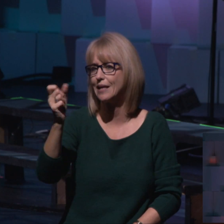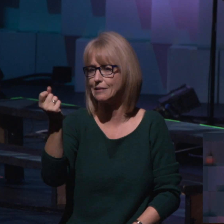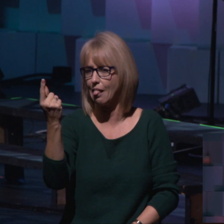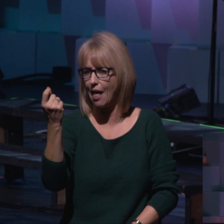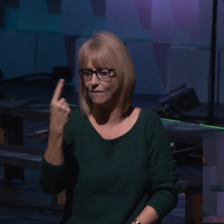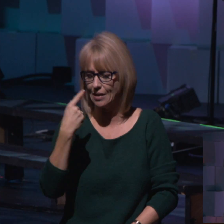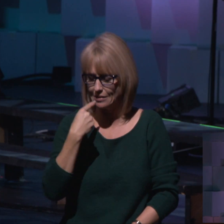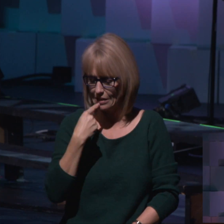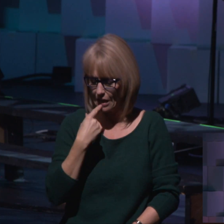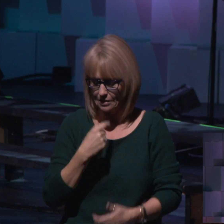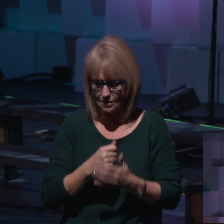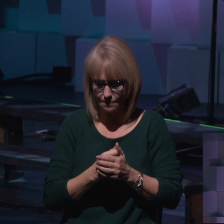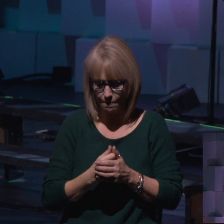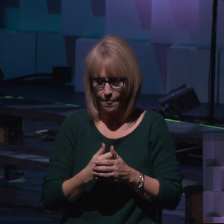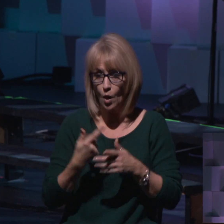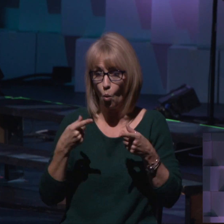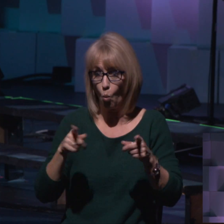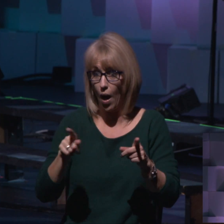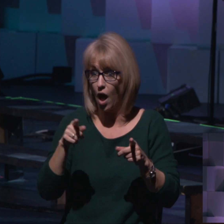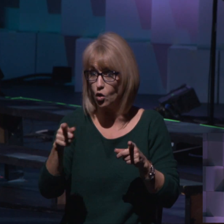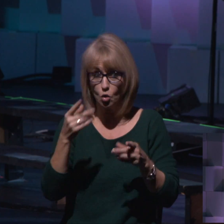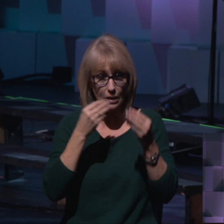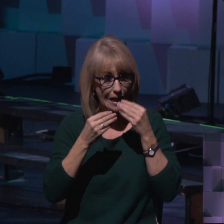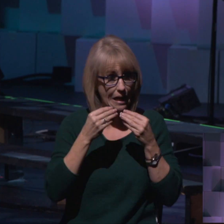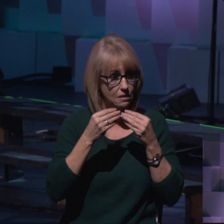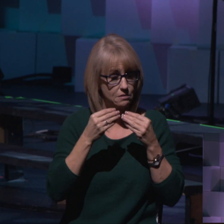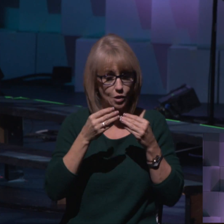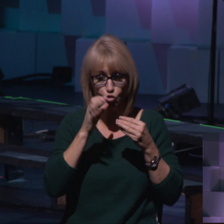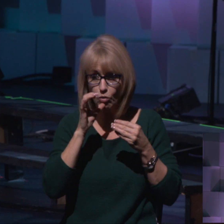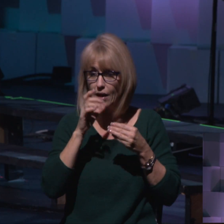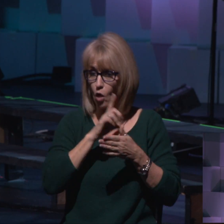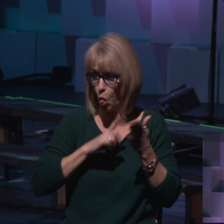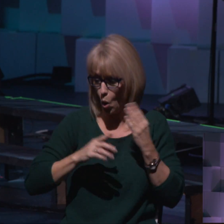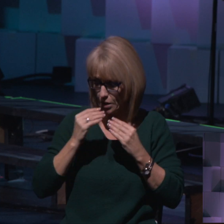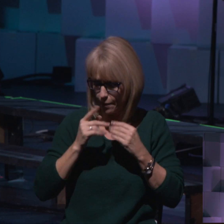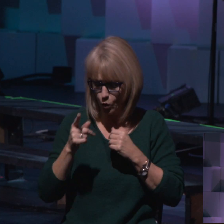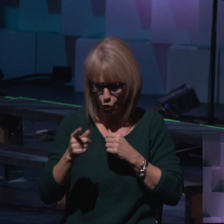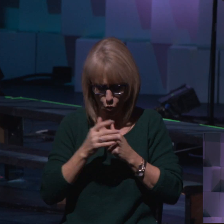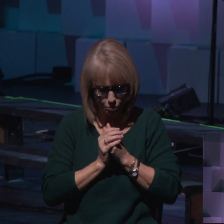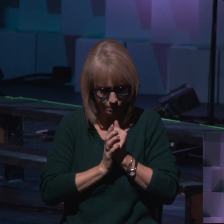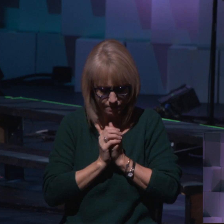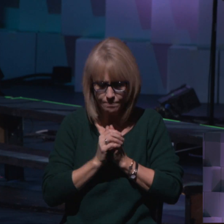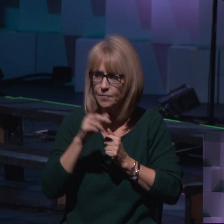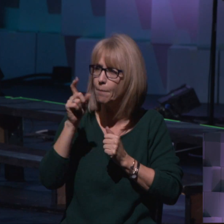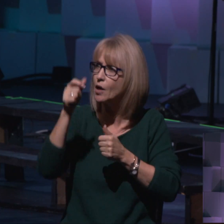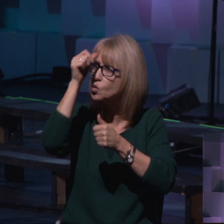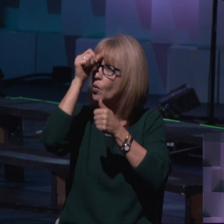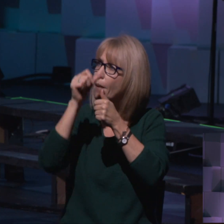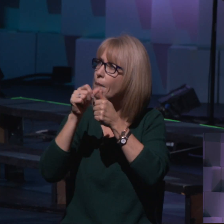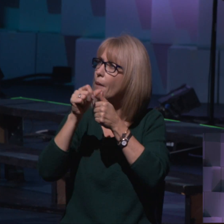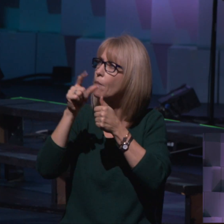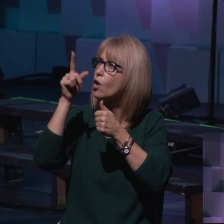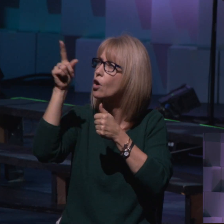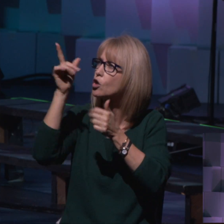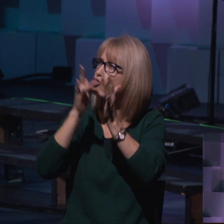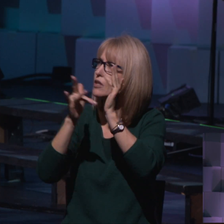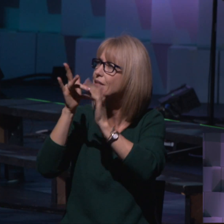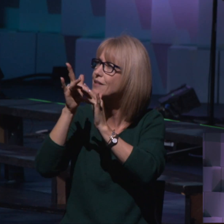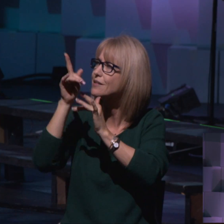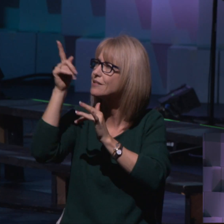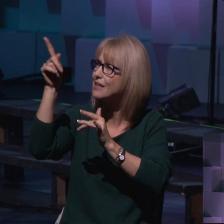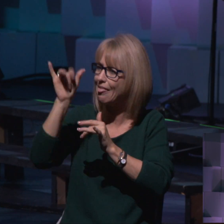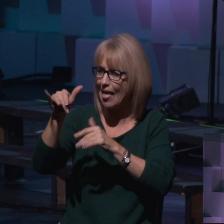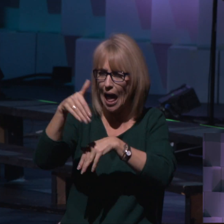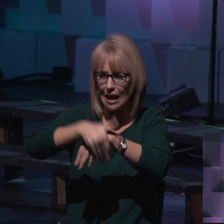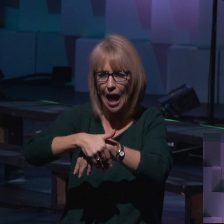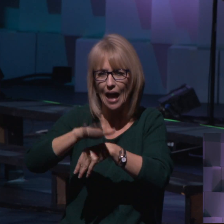we remember that on the night of Passover, Jesus was with his followers, and he took the bread, the unleavened bread, and he gave it to them,